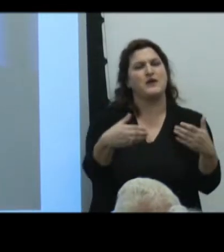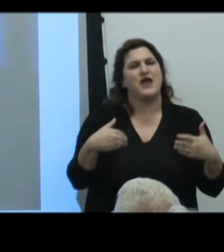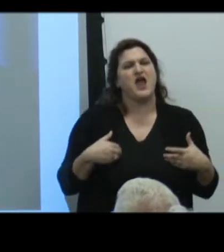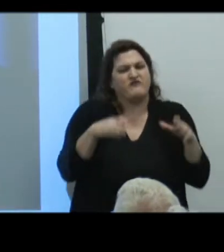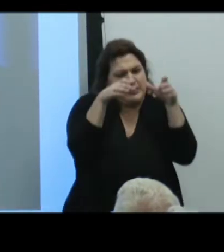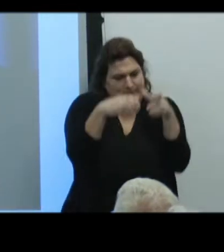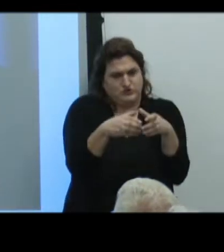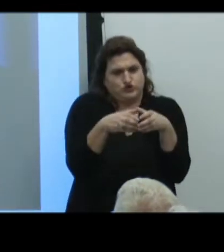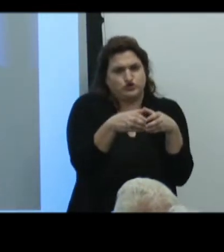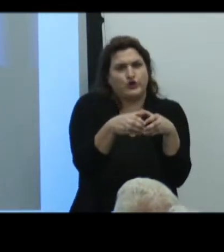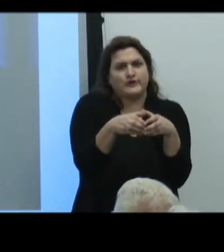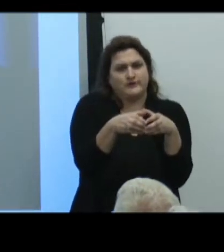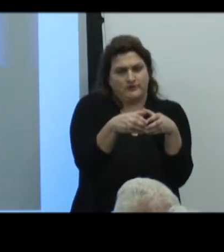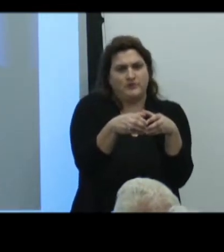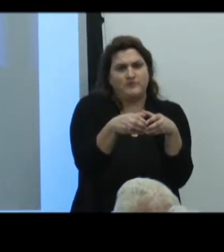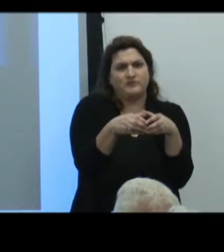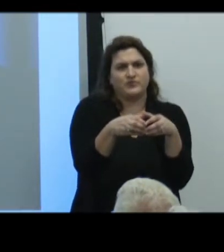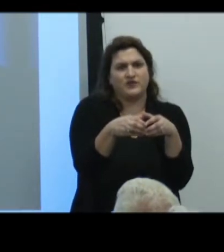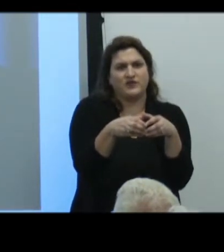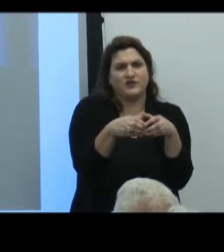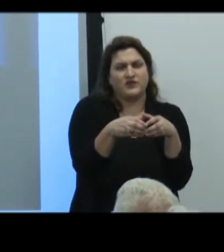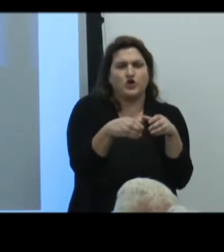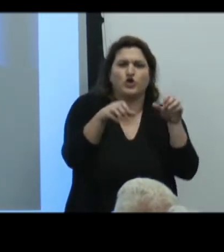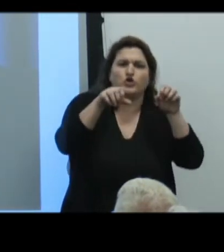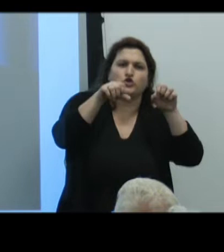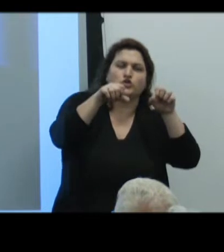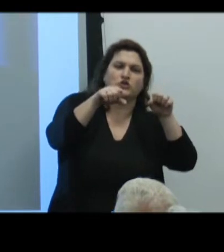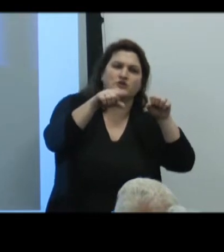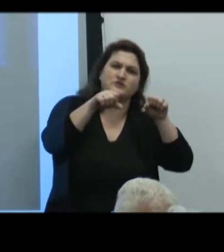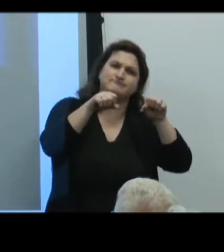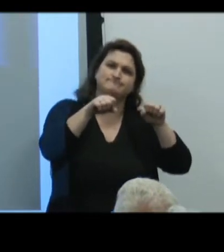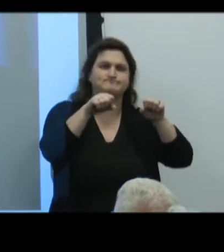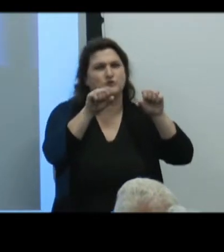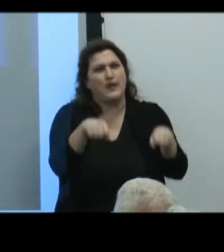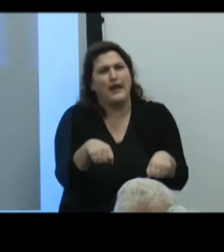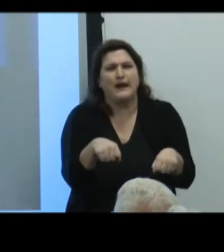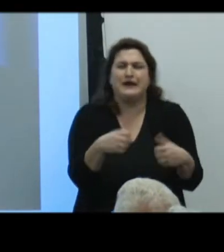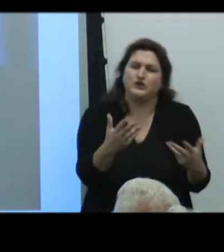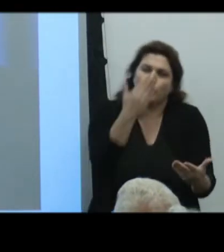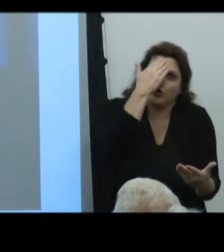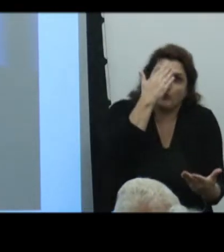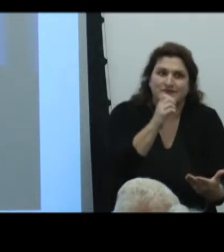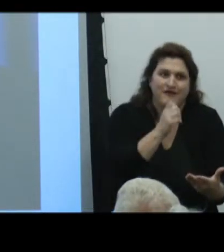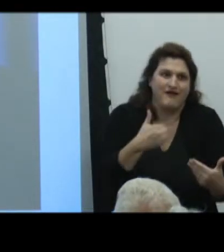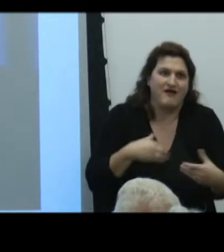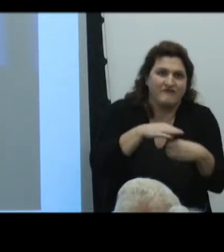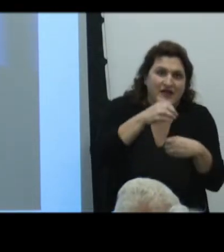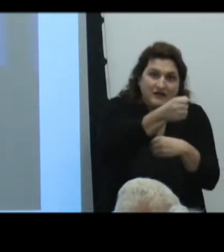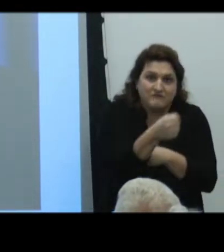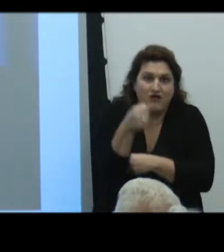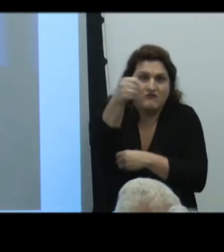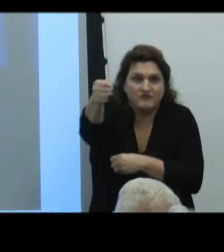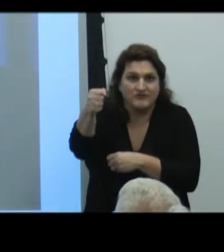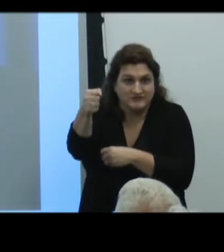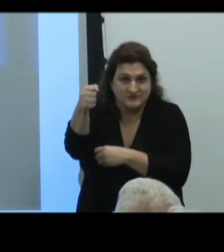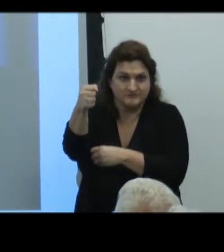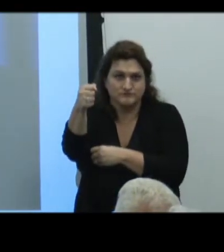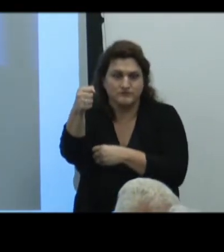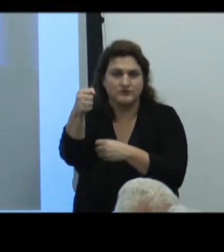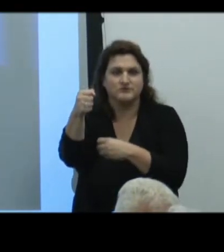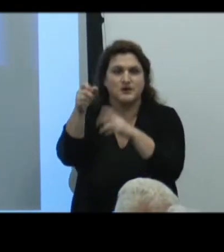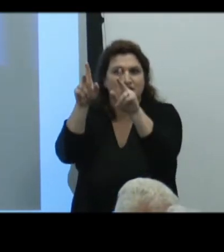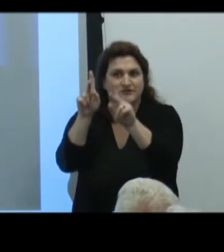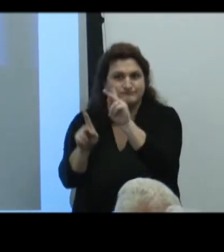insulated commission where you could mitigate, you know, you wouldn't have elected officials in the driver's seat, but you also